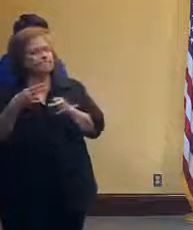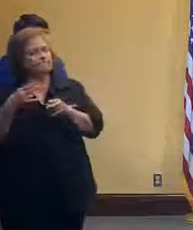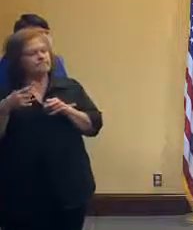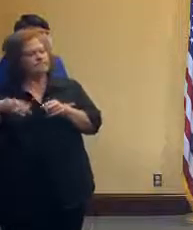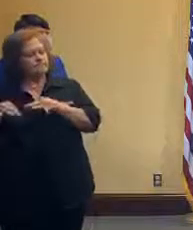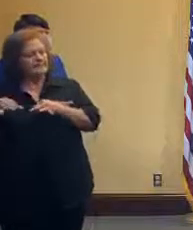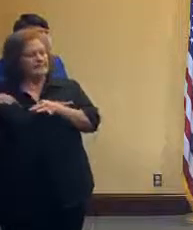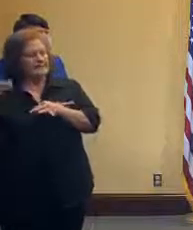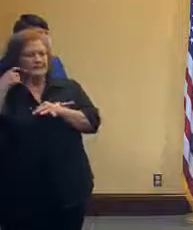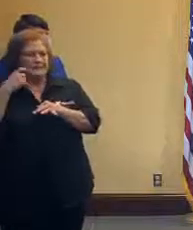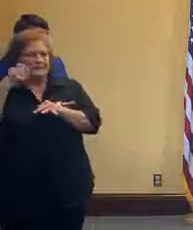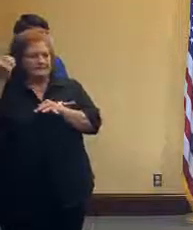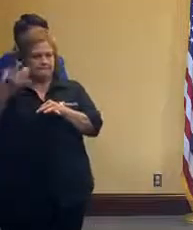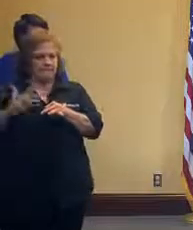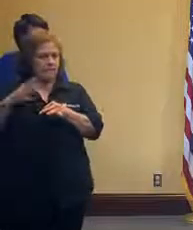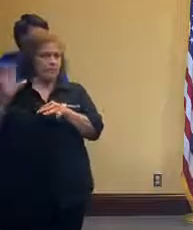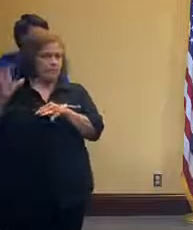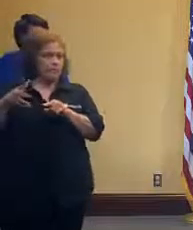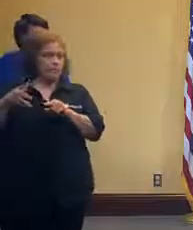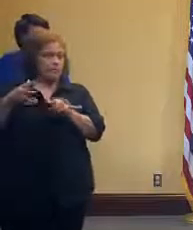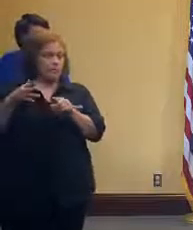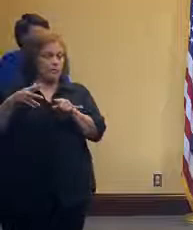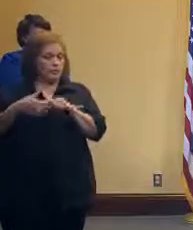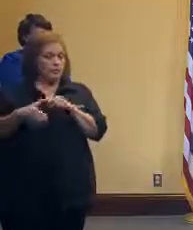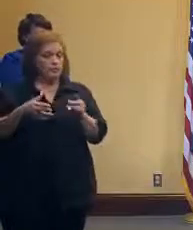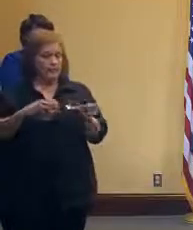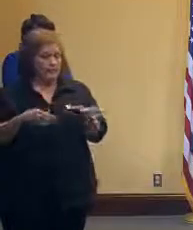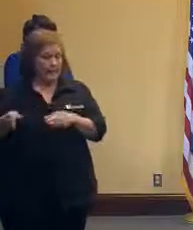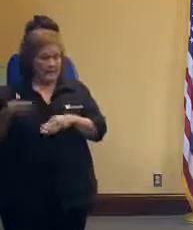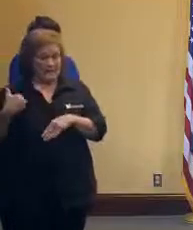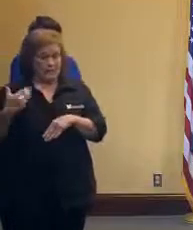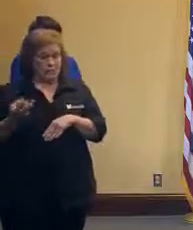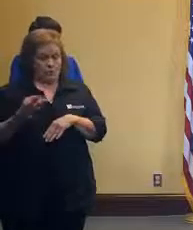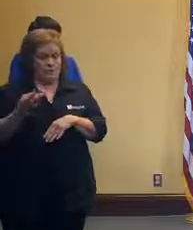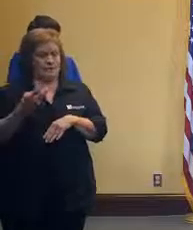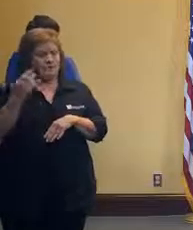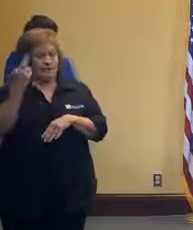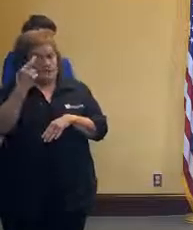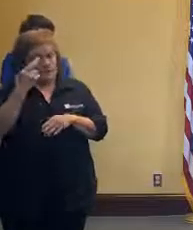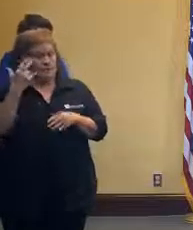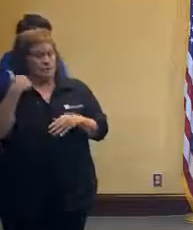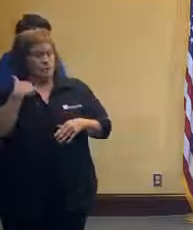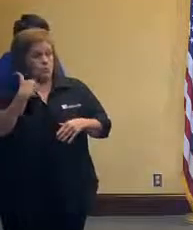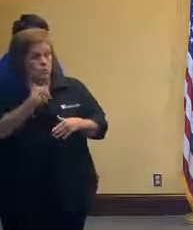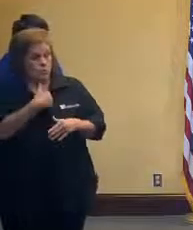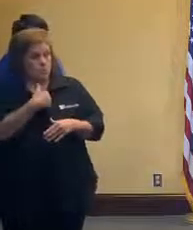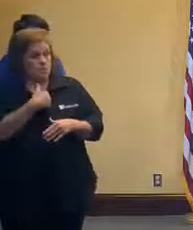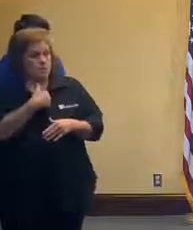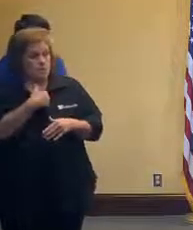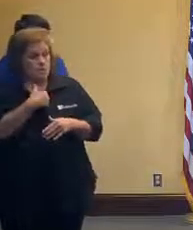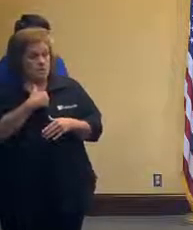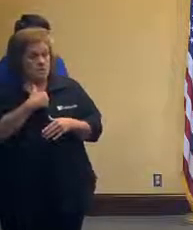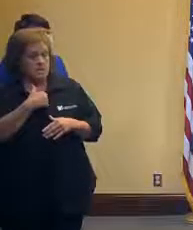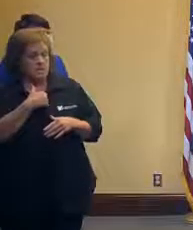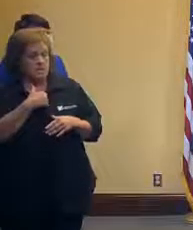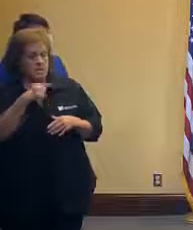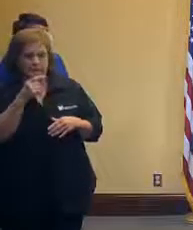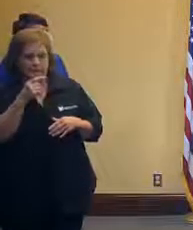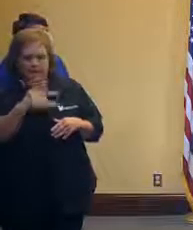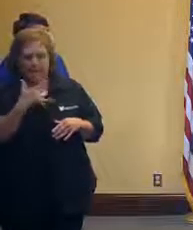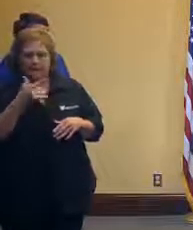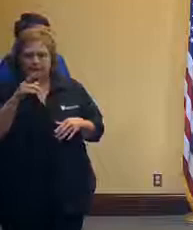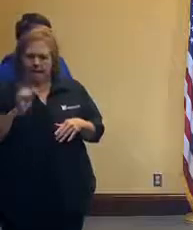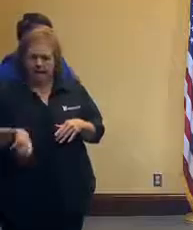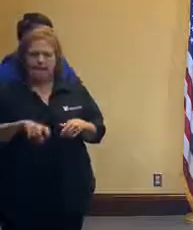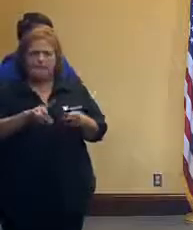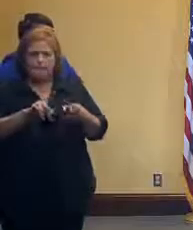directors provided us their budget reduction plans on Wednesday. The reason we took a very thoughtful approach in that regard is